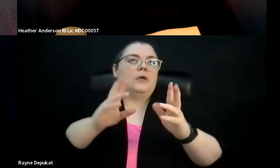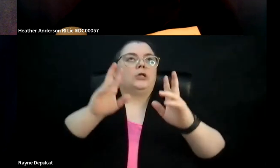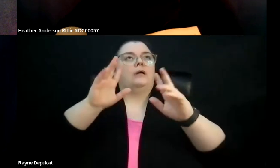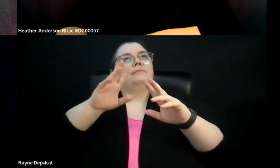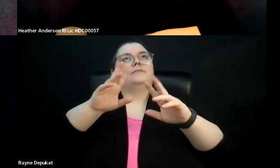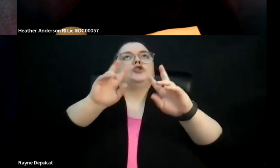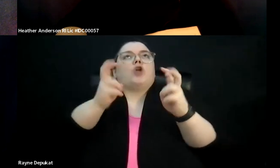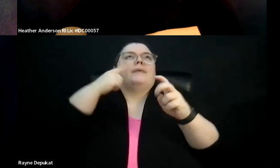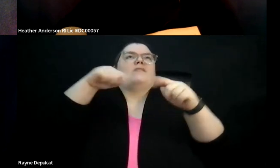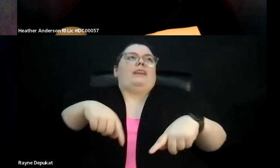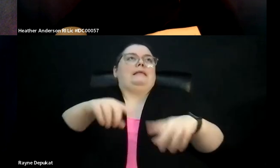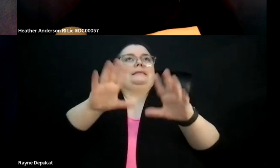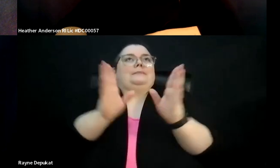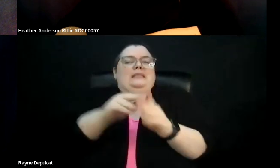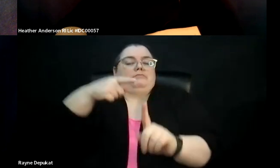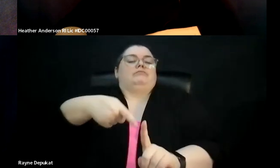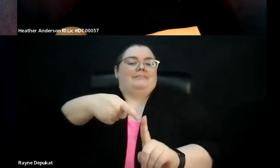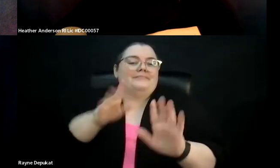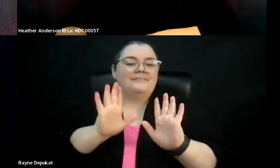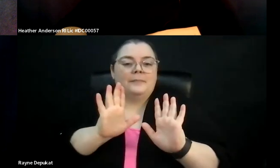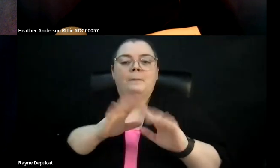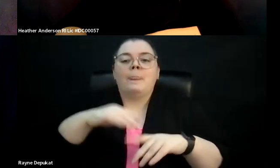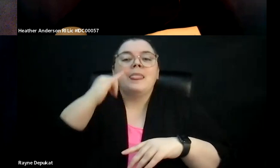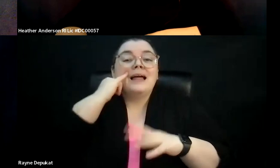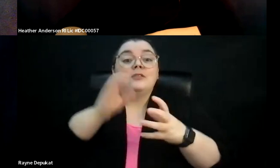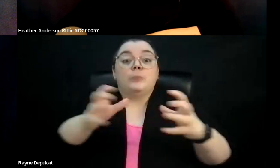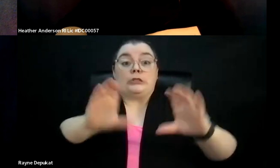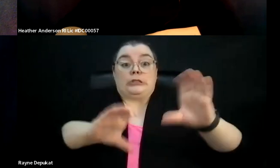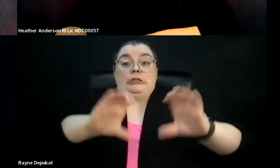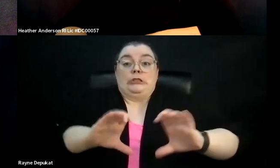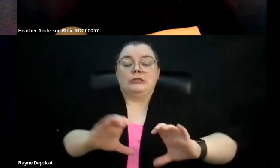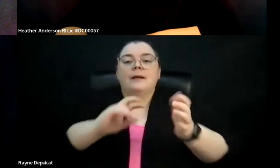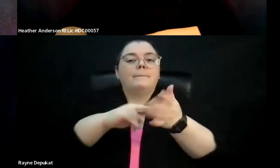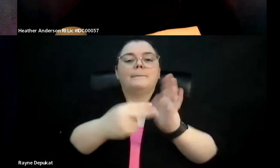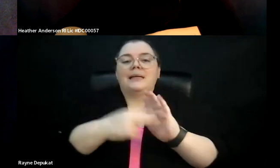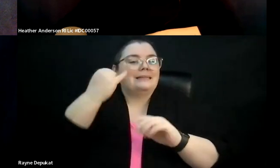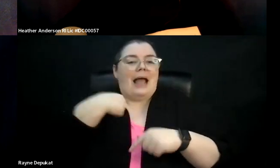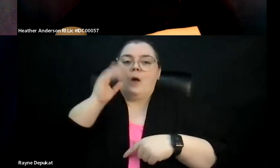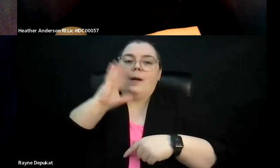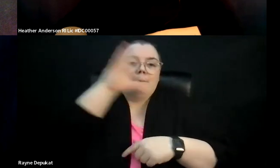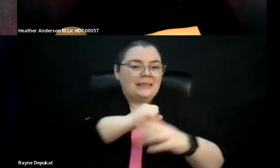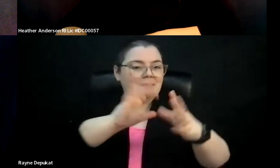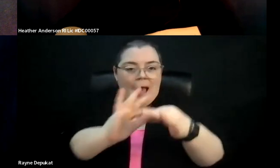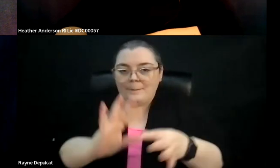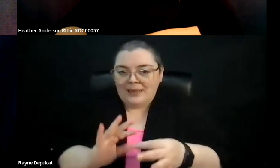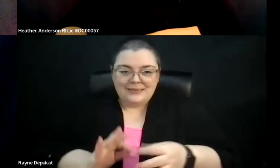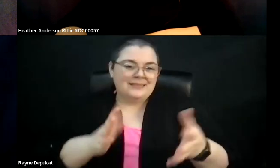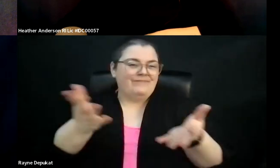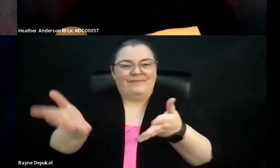for this meeting, just to try to keep it to just topics that are related to the meeting. If the chat is too active and busy, I will